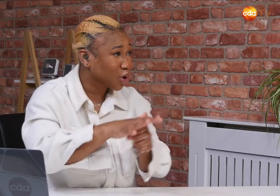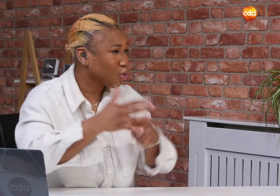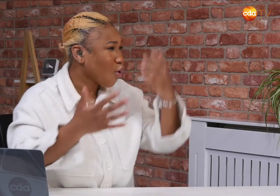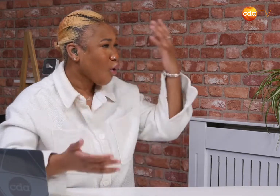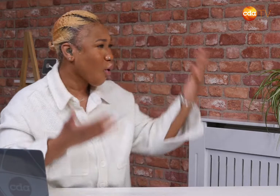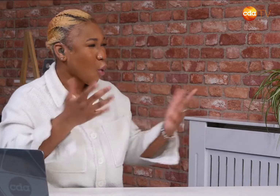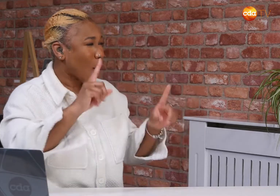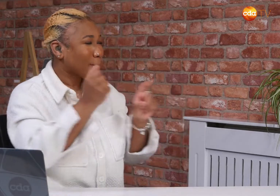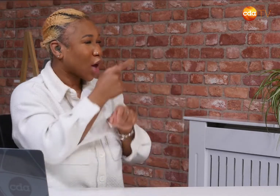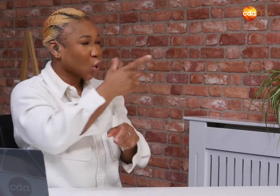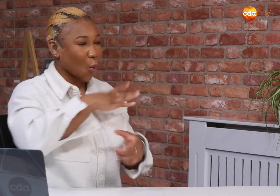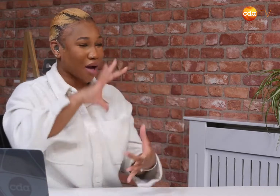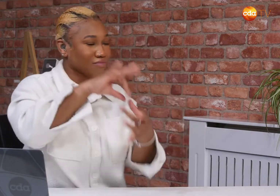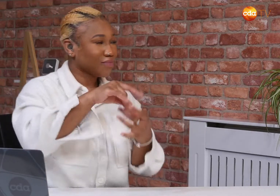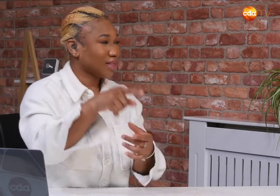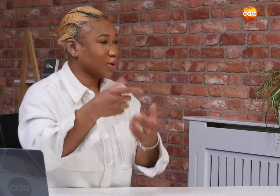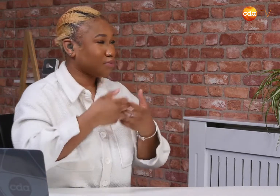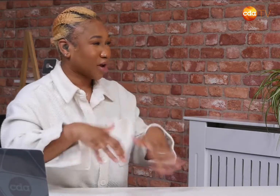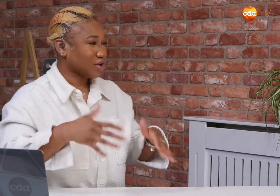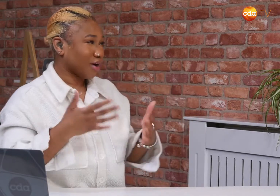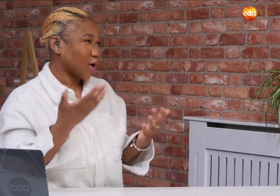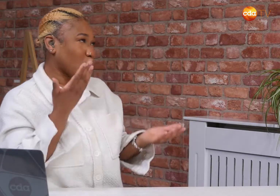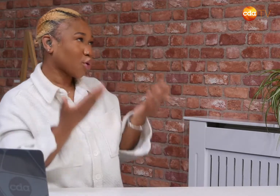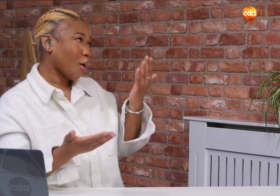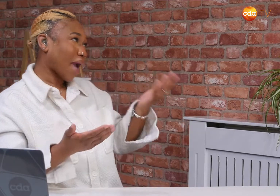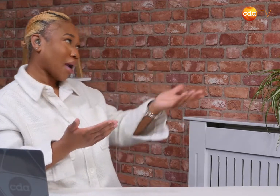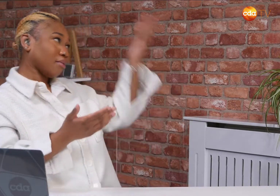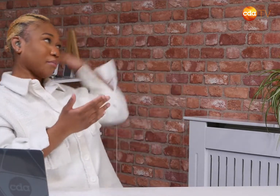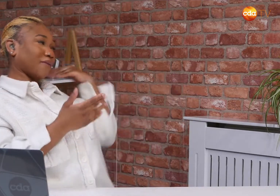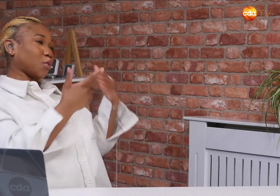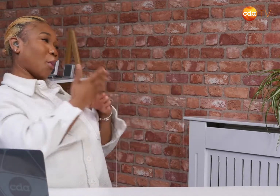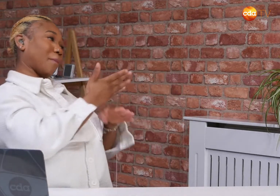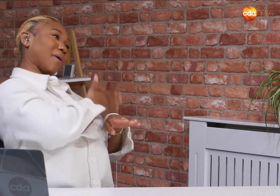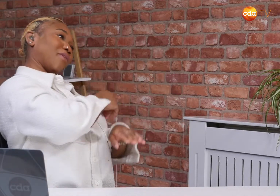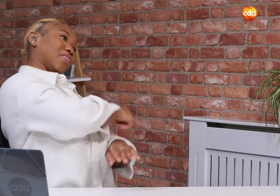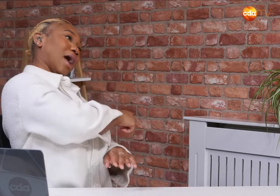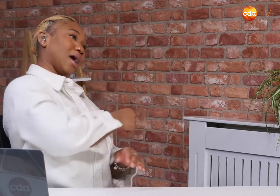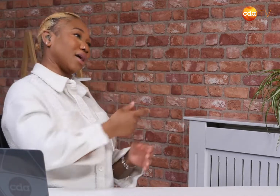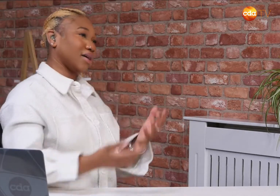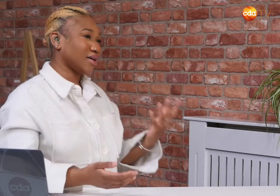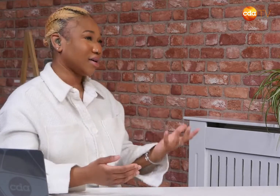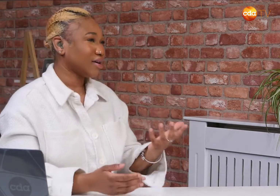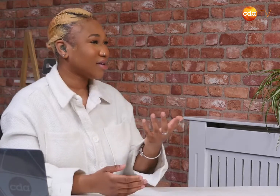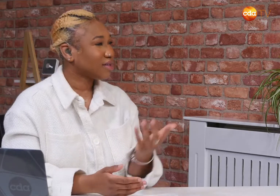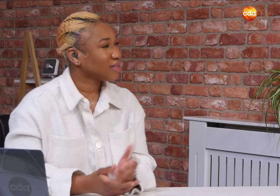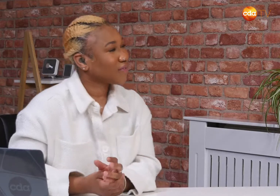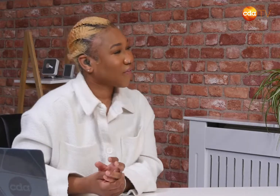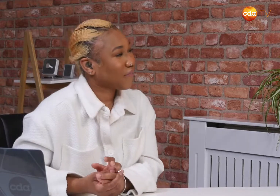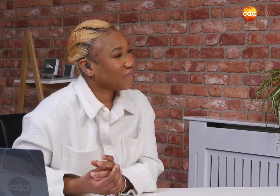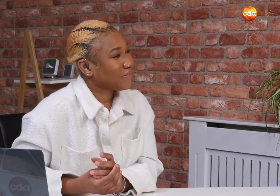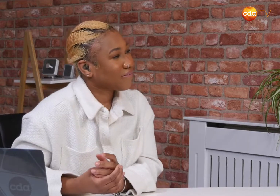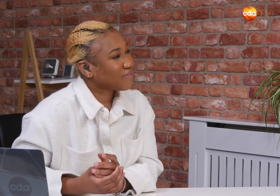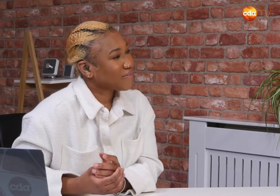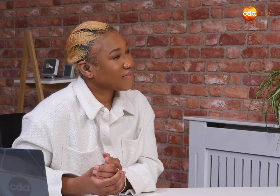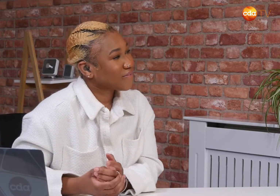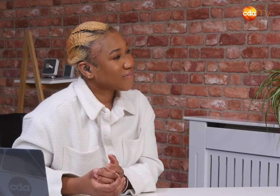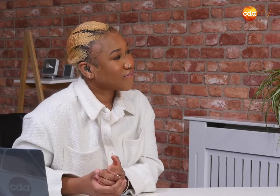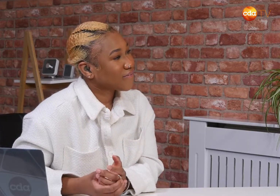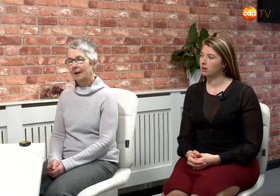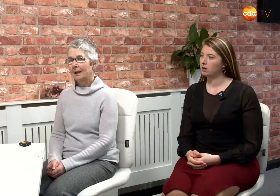you have kind of like emotional needs yourself when you joined compared to before when you were working social work?